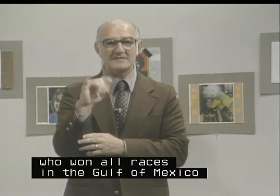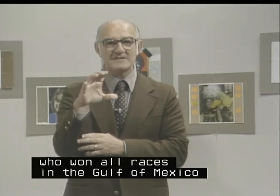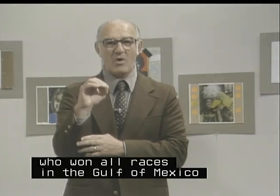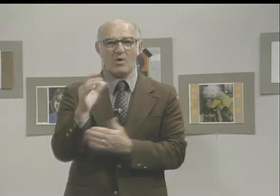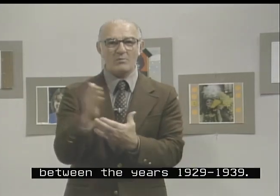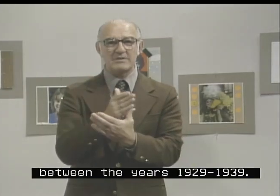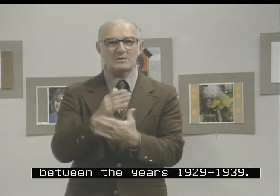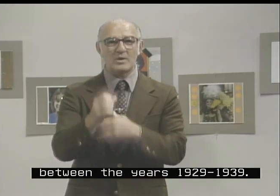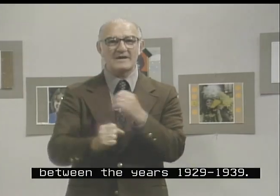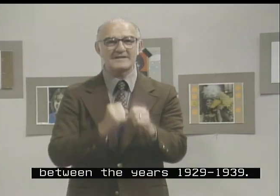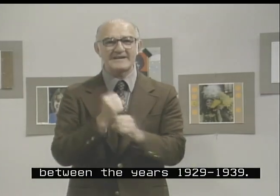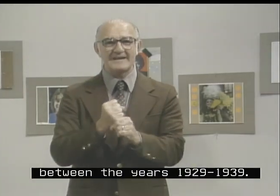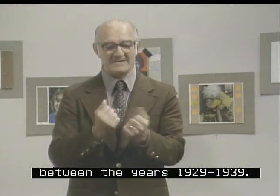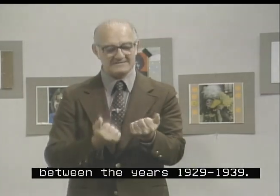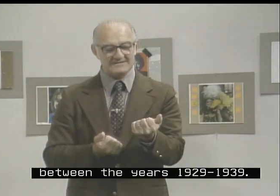Mexico between the years